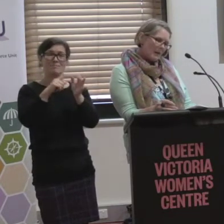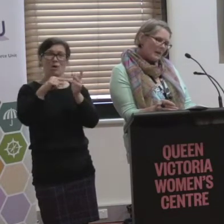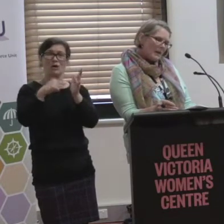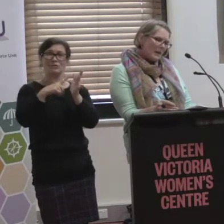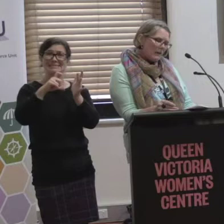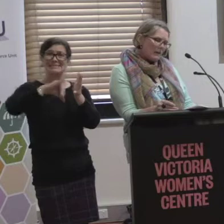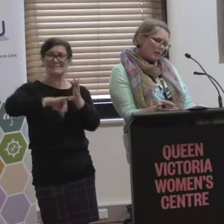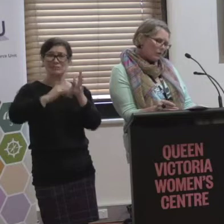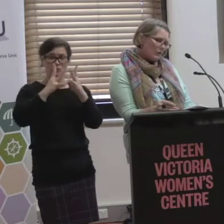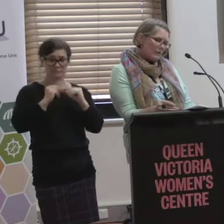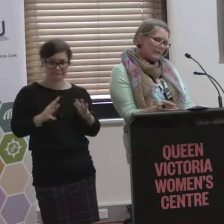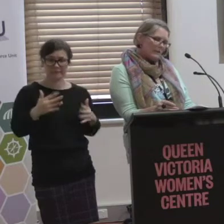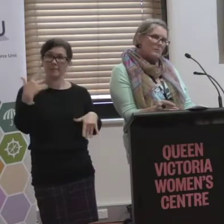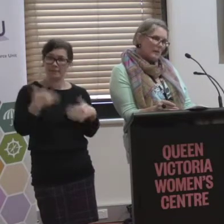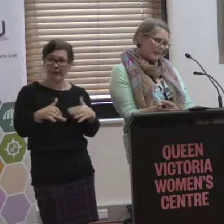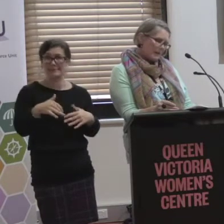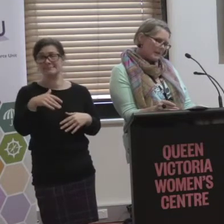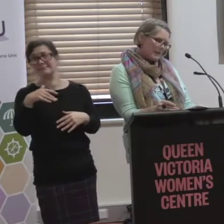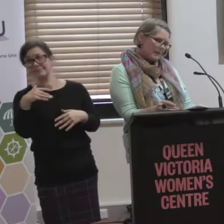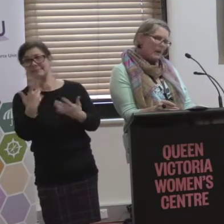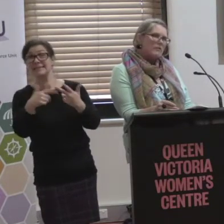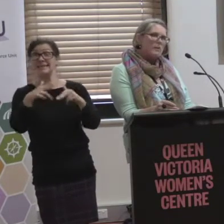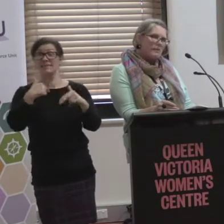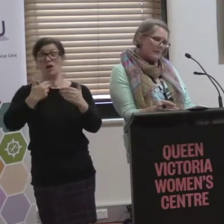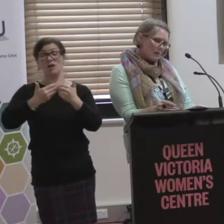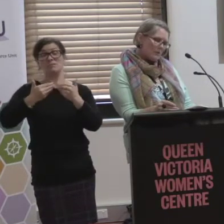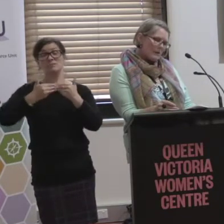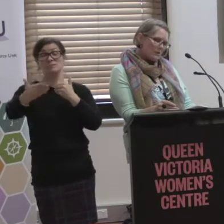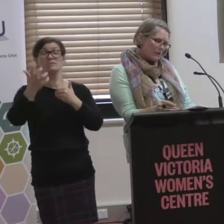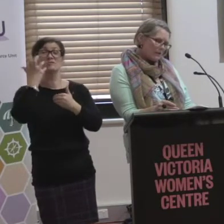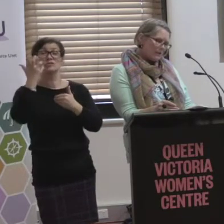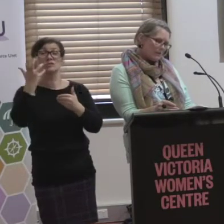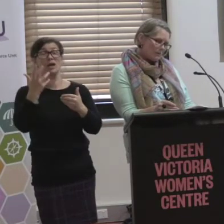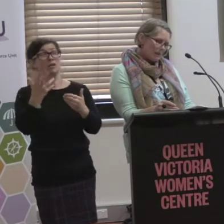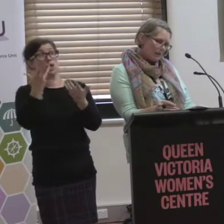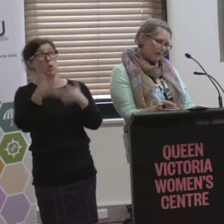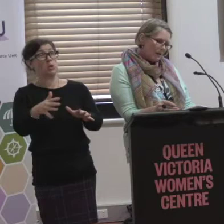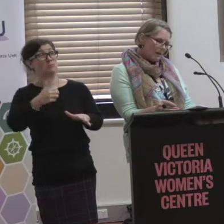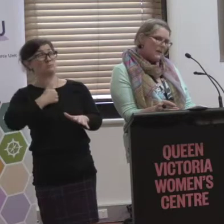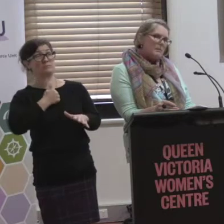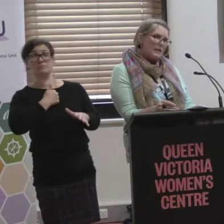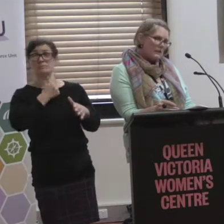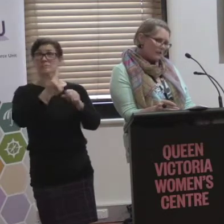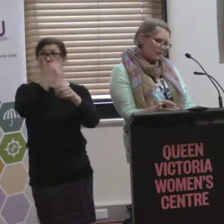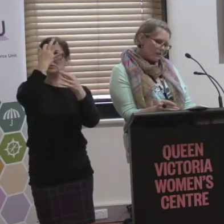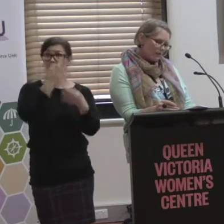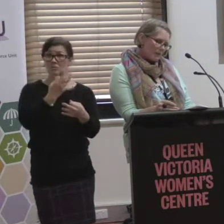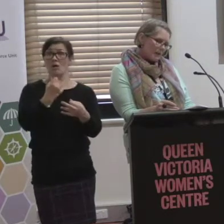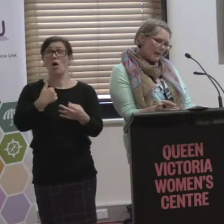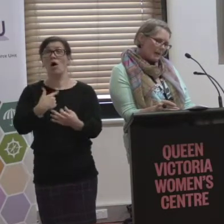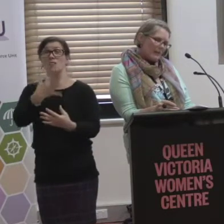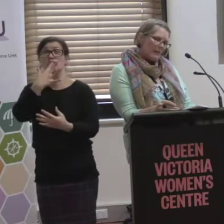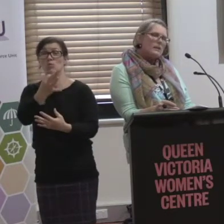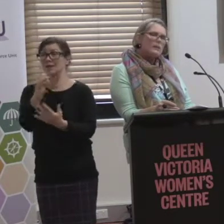suffering. If I should lose decision-making capacity, I request that my medical treatment decision maker, in making decisions on